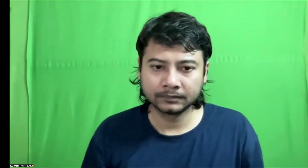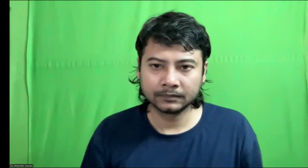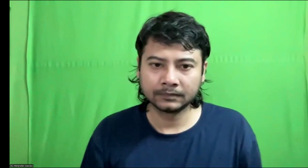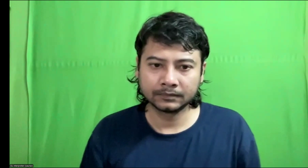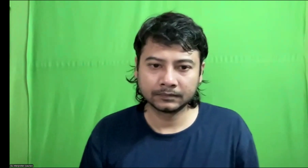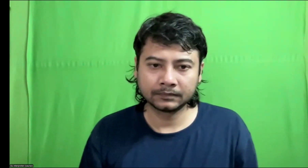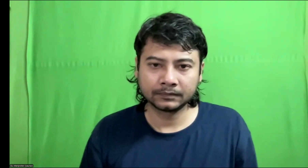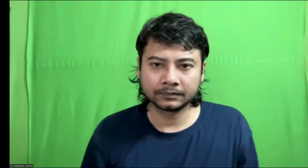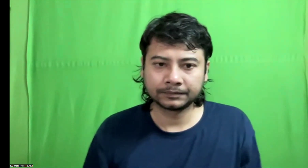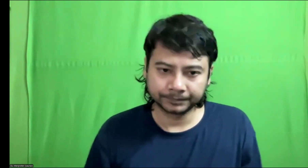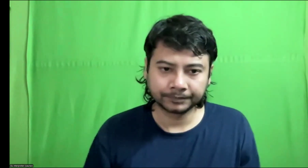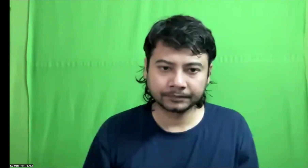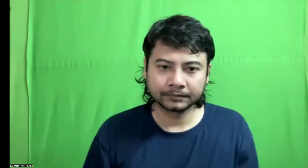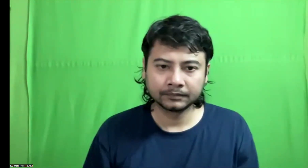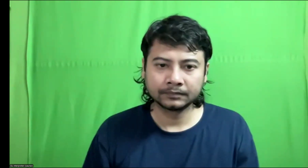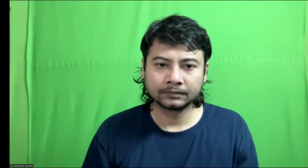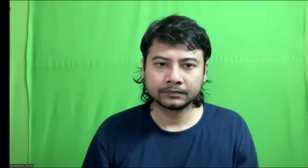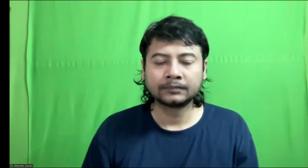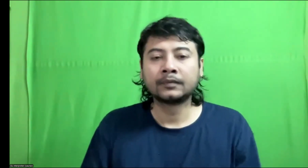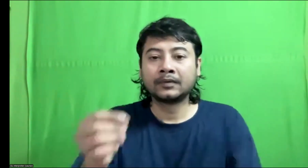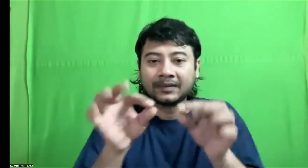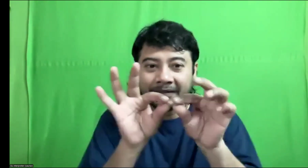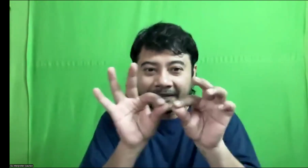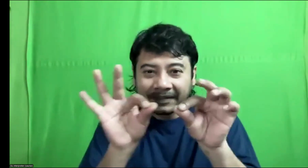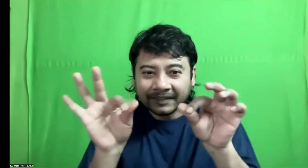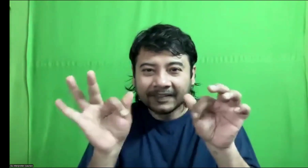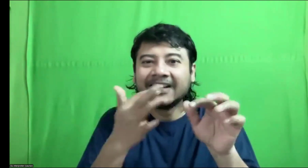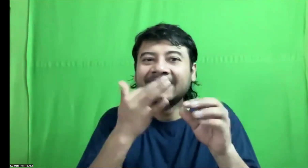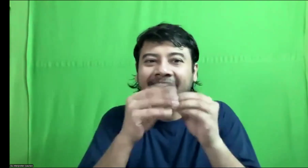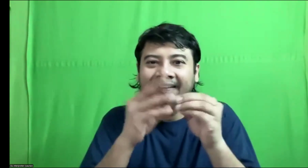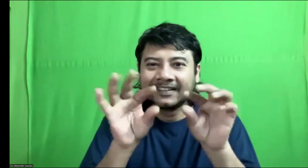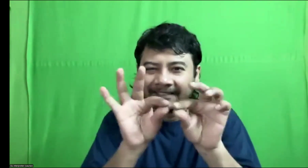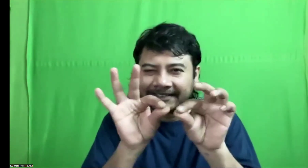And you soak these wicks in that, all the wicks.